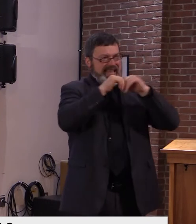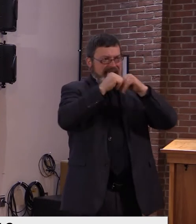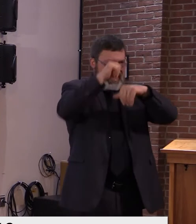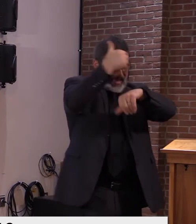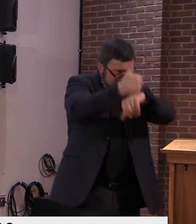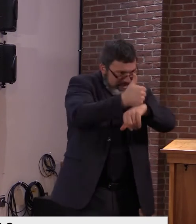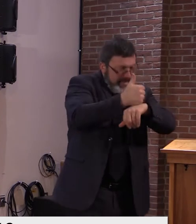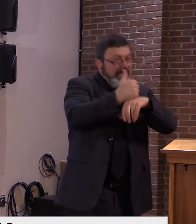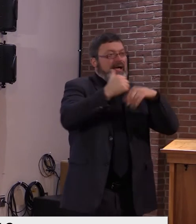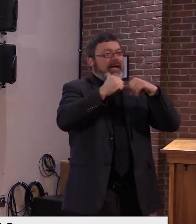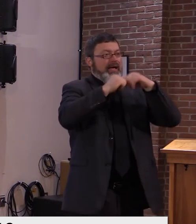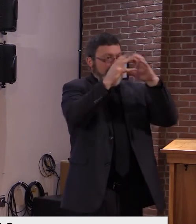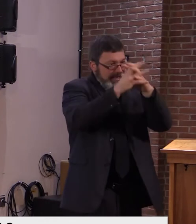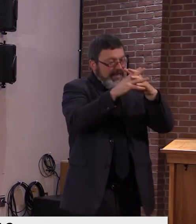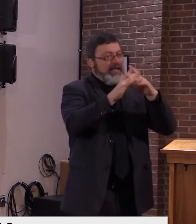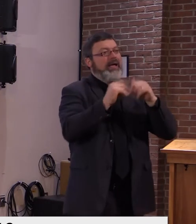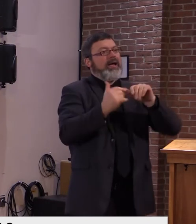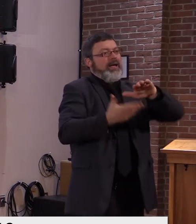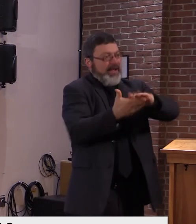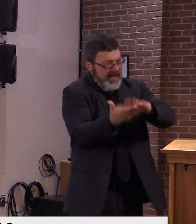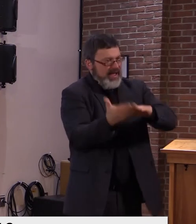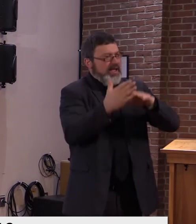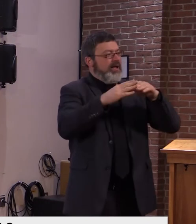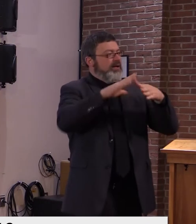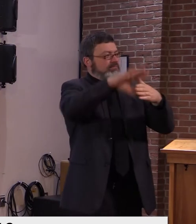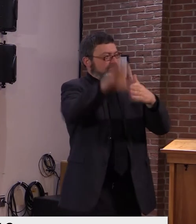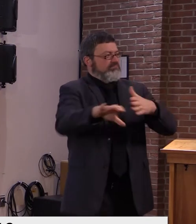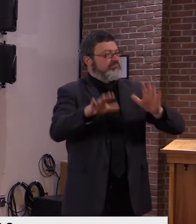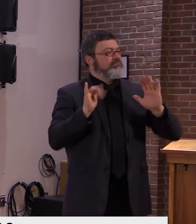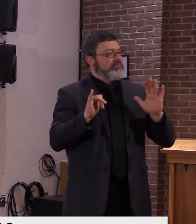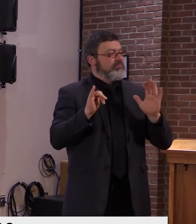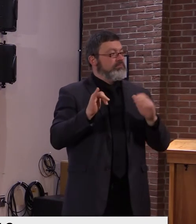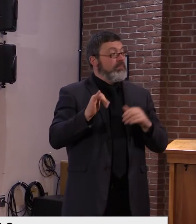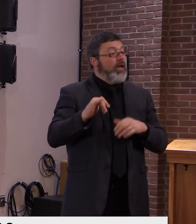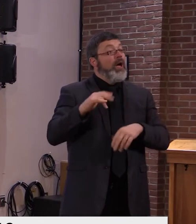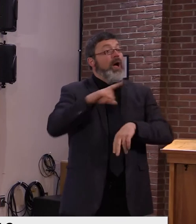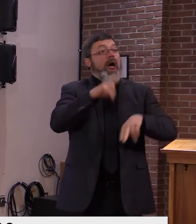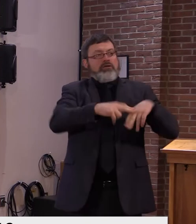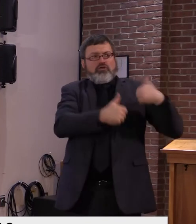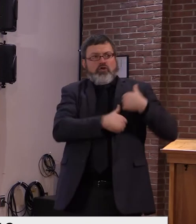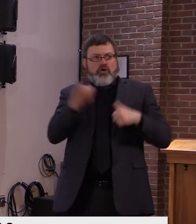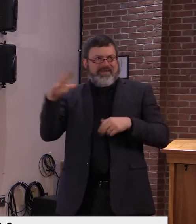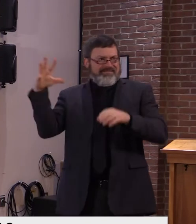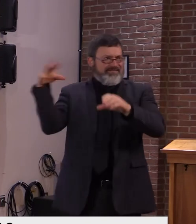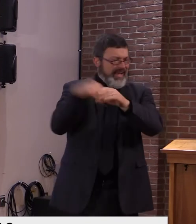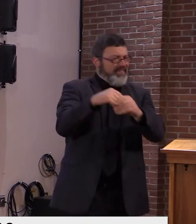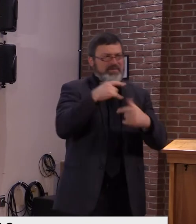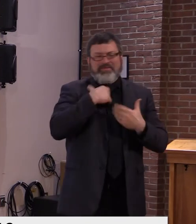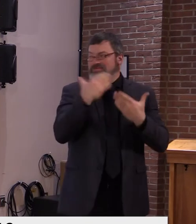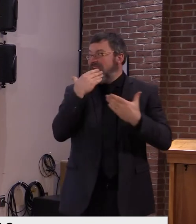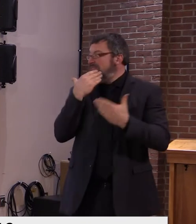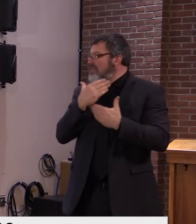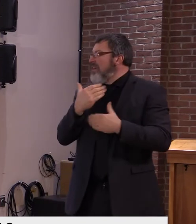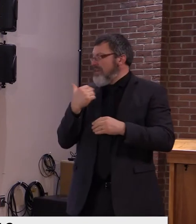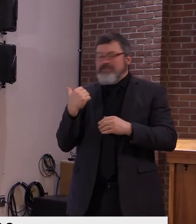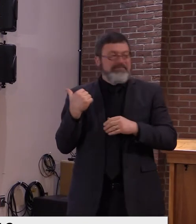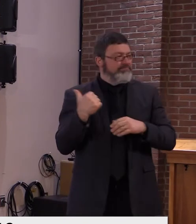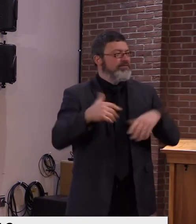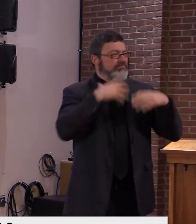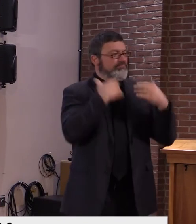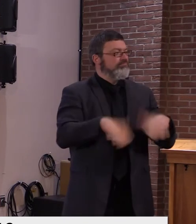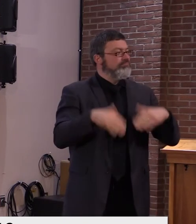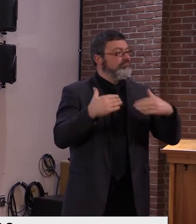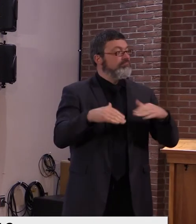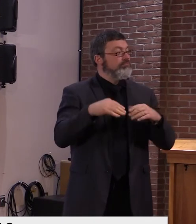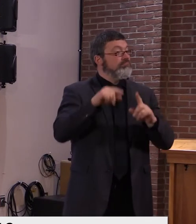logistics. AOT and National Guard also really came through. We tested 91 faculty and staff members, which is more than 50% of our